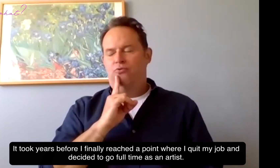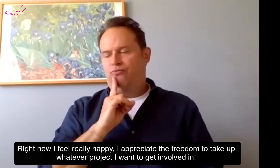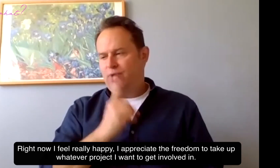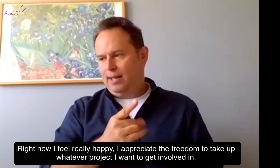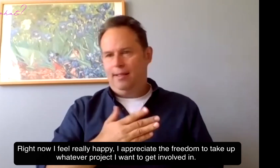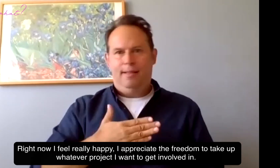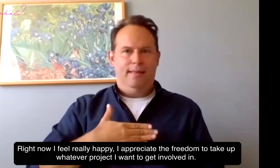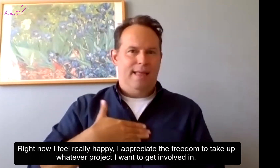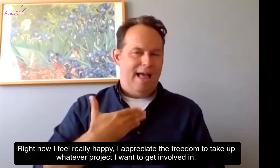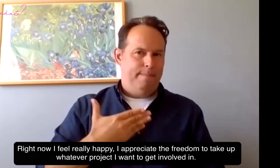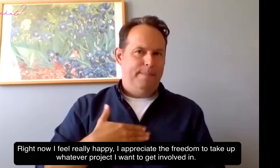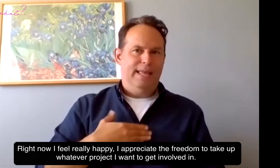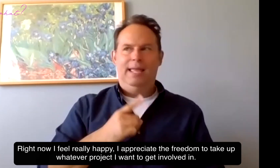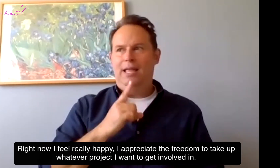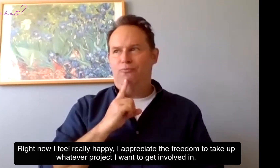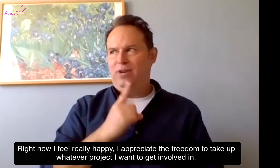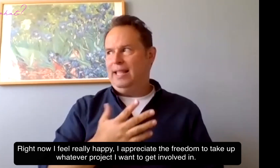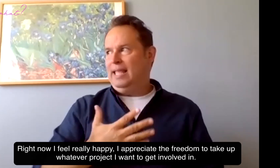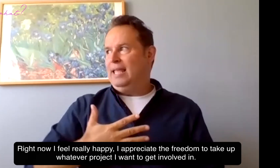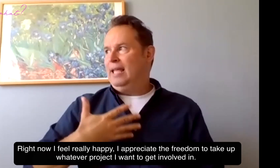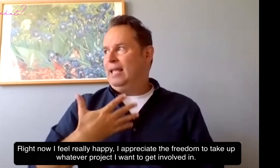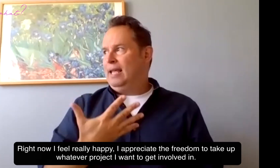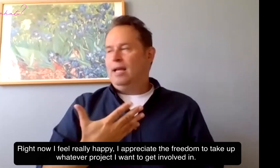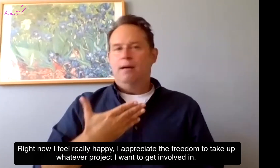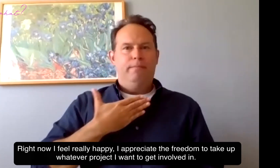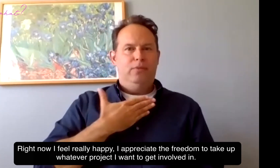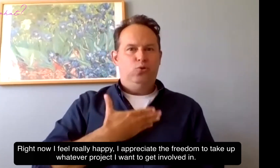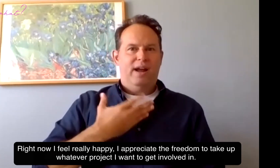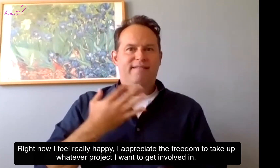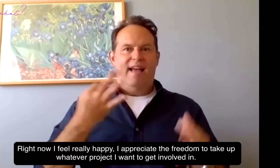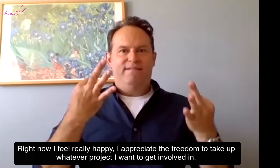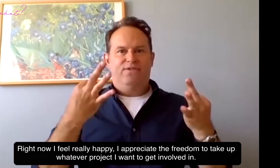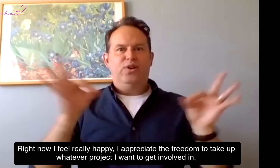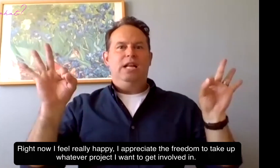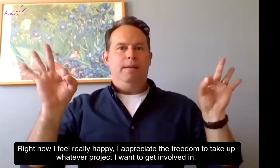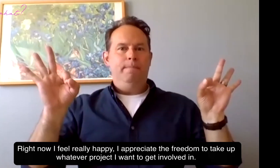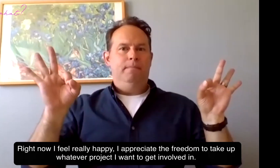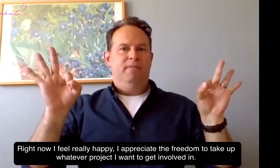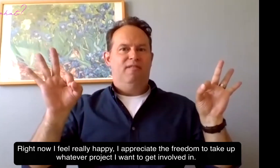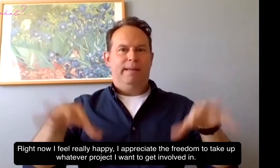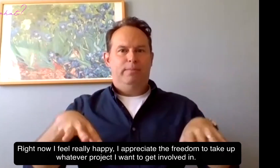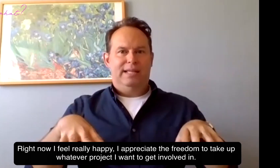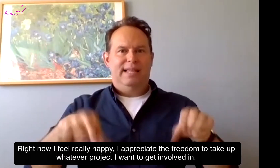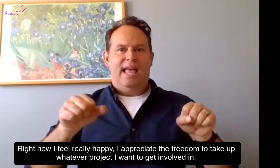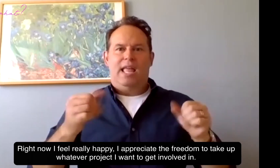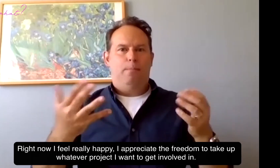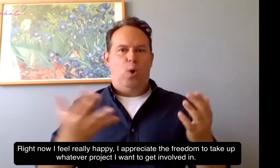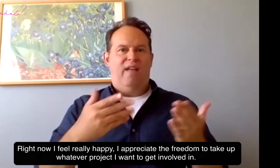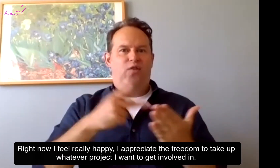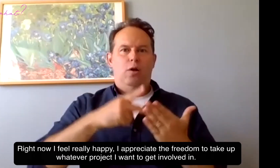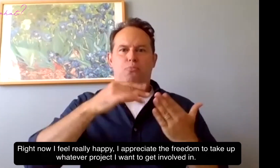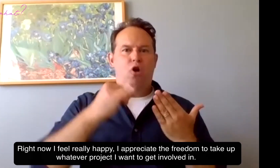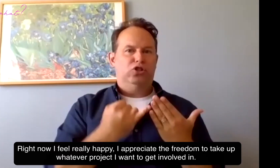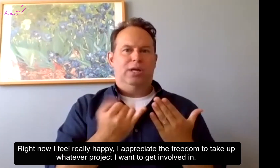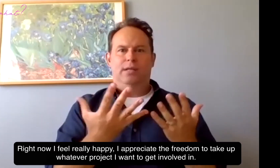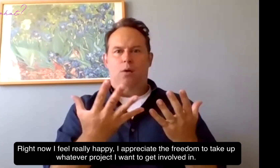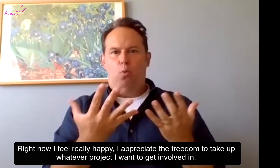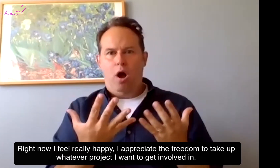Right now, I feel really happy. I appreciate the freedom to take up whatever project I want to get involved in.